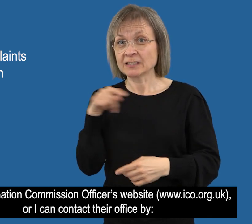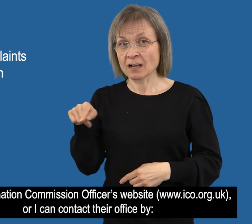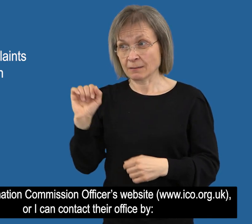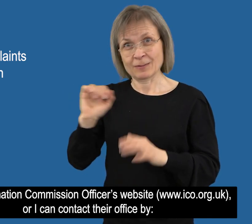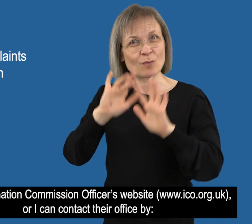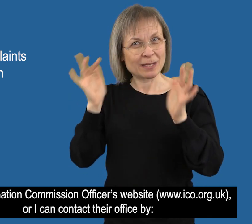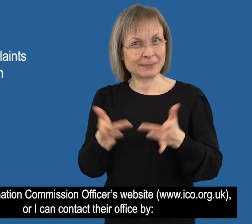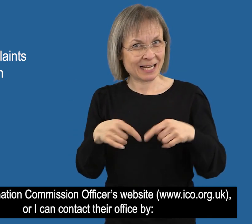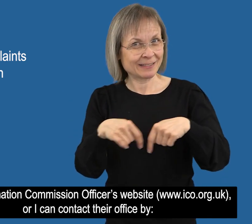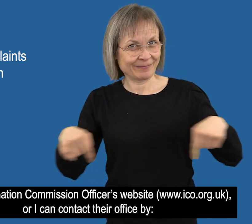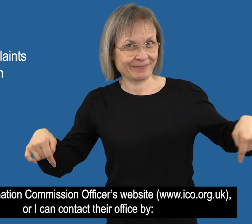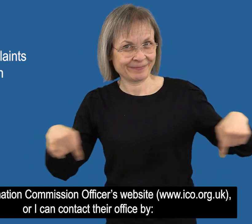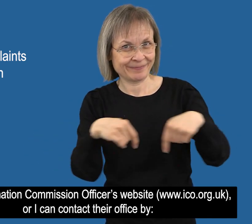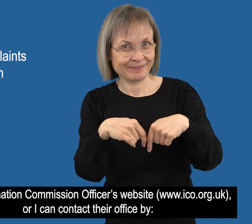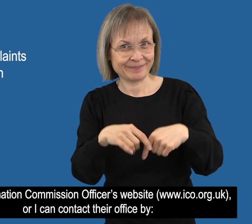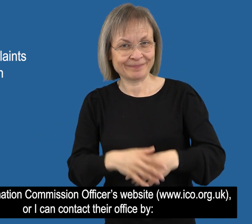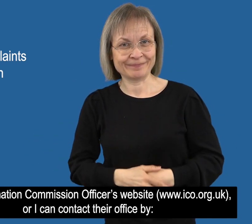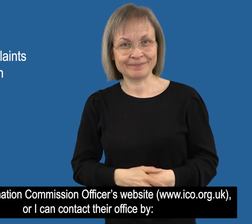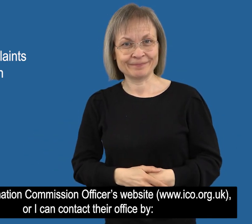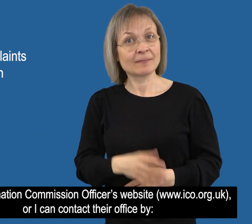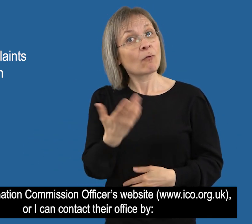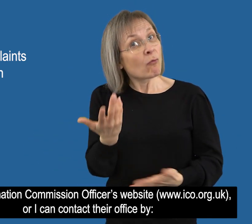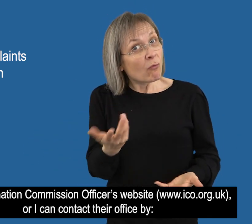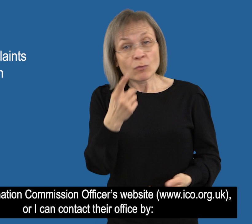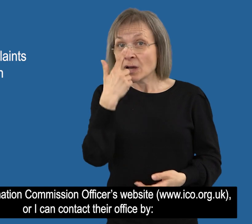4488. The Information Commissioner's Office website,